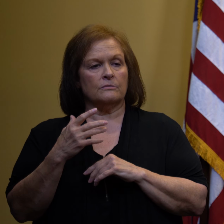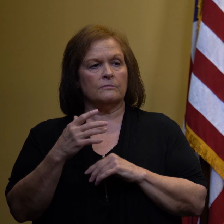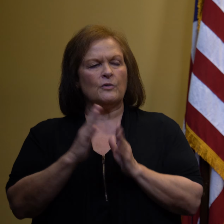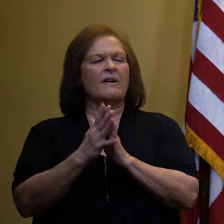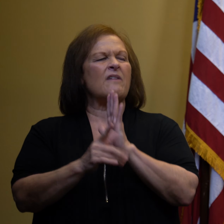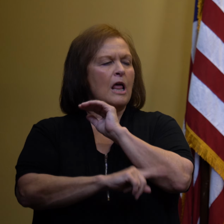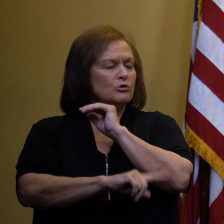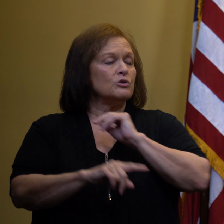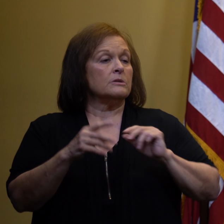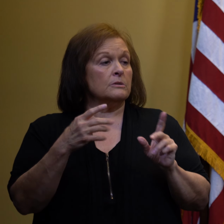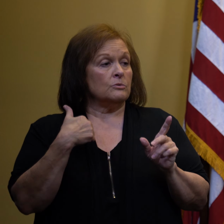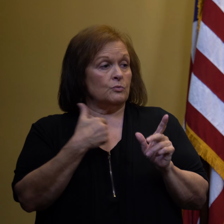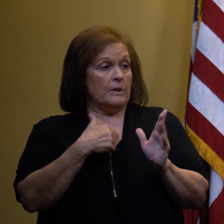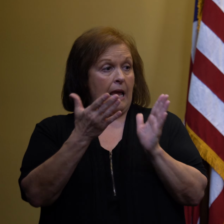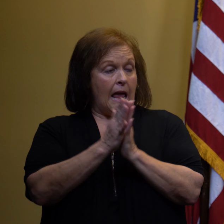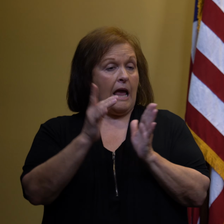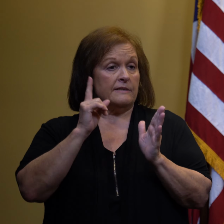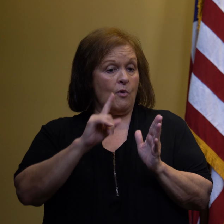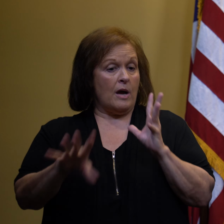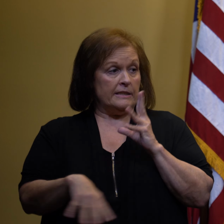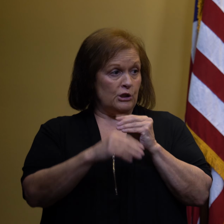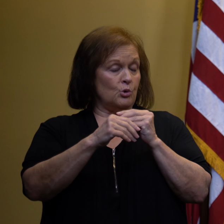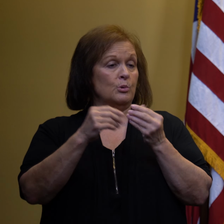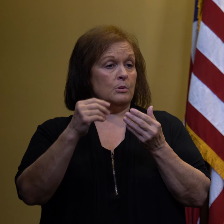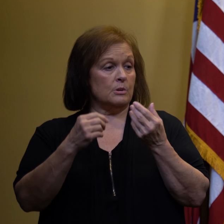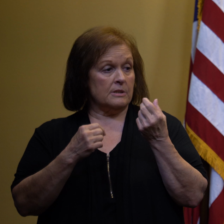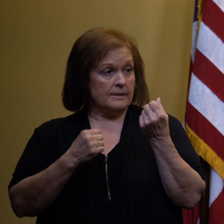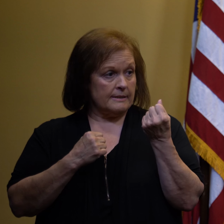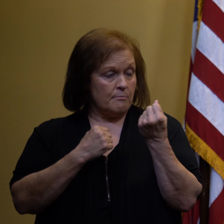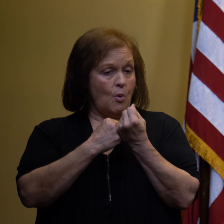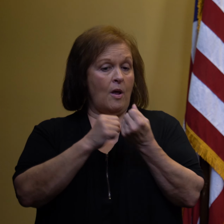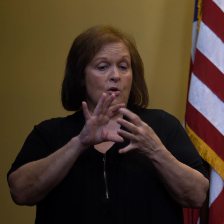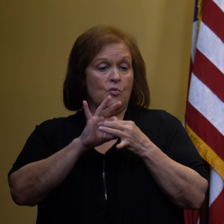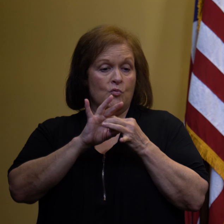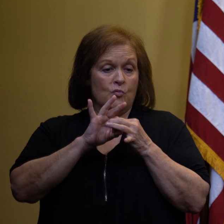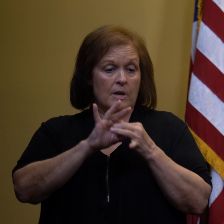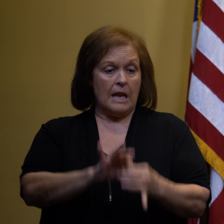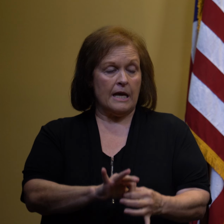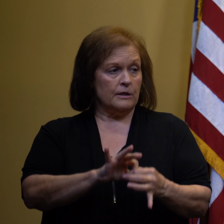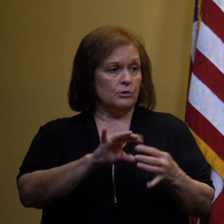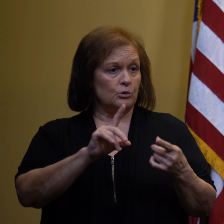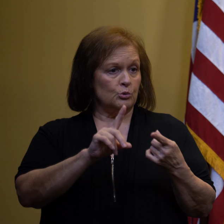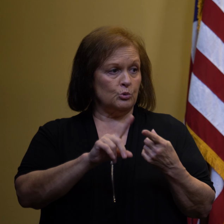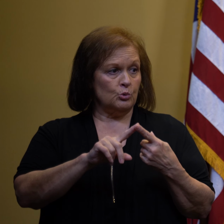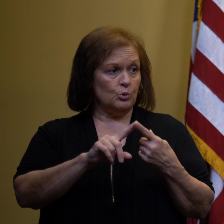just asked for just additional, again, support relative to Operation Golden Eagle